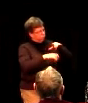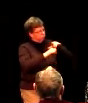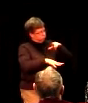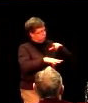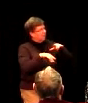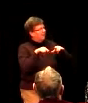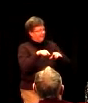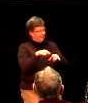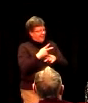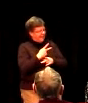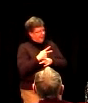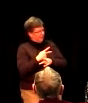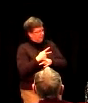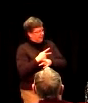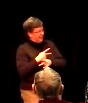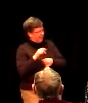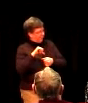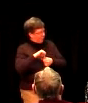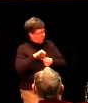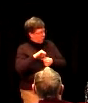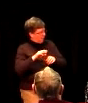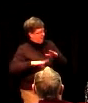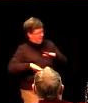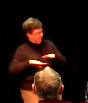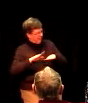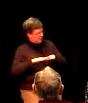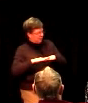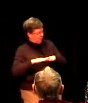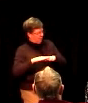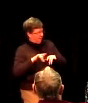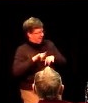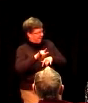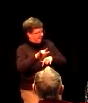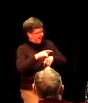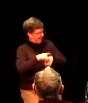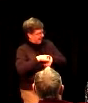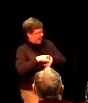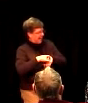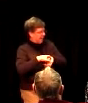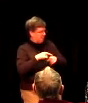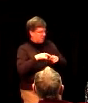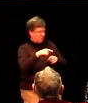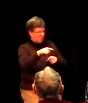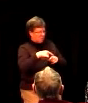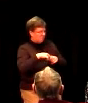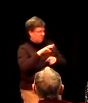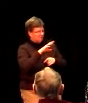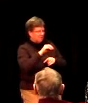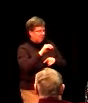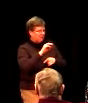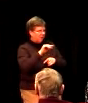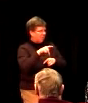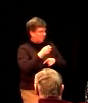And they calculated fuels based on what they thought the flying times would be at 150 miles an hour.